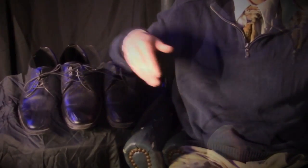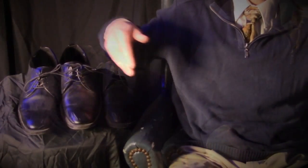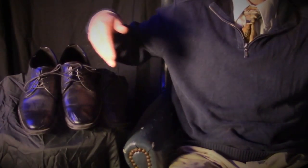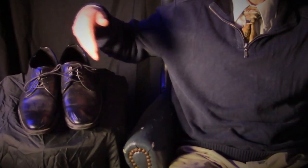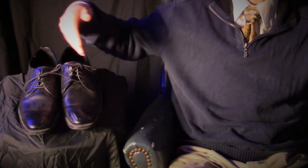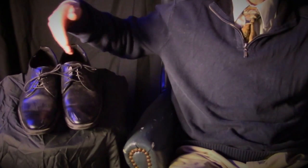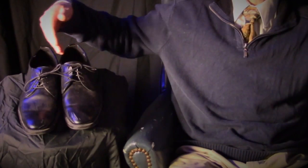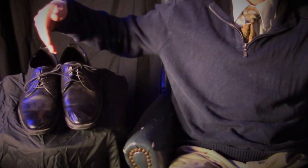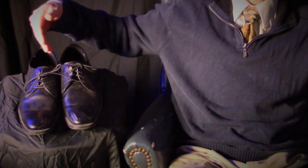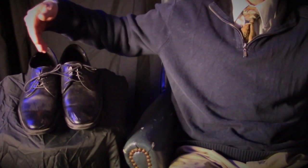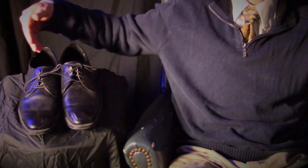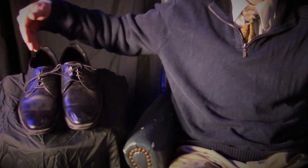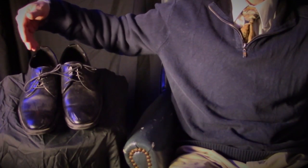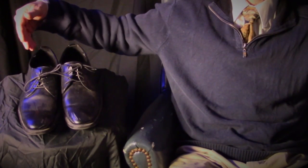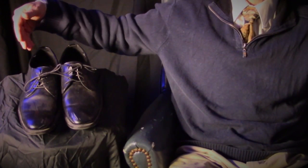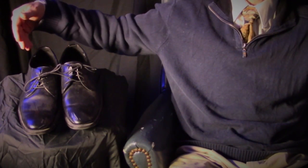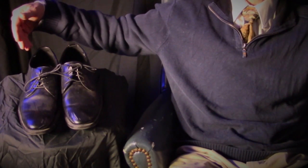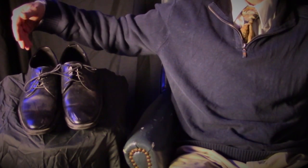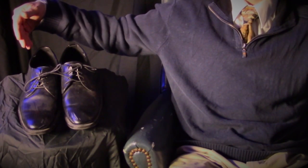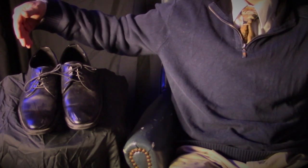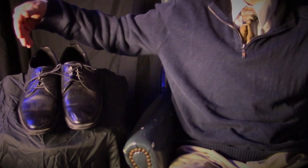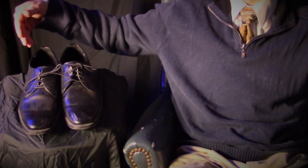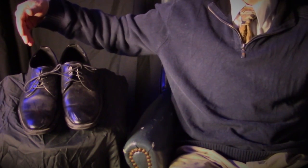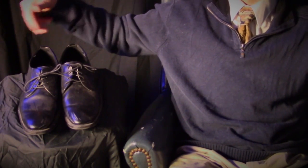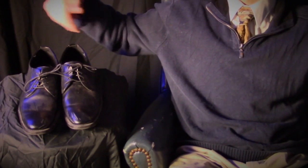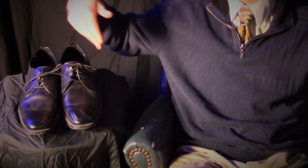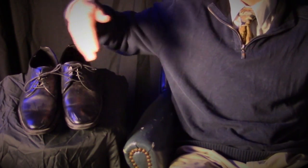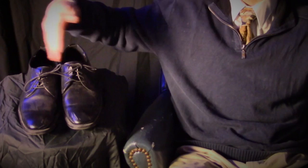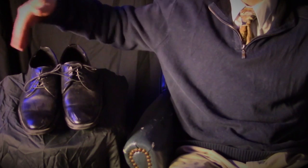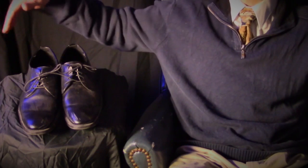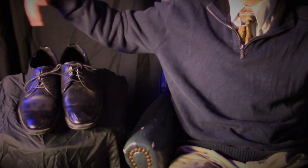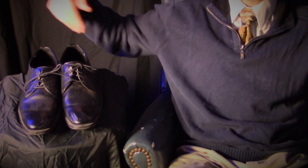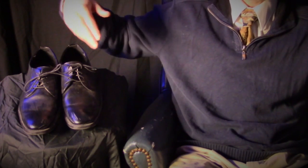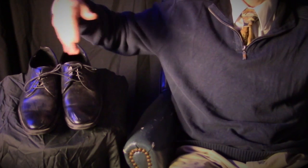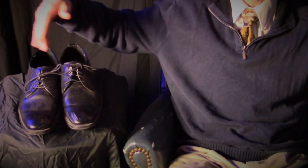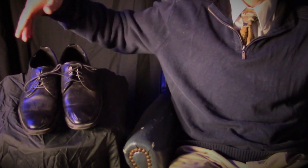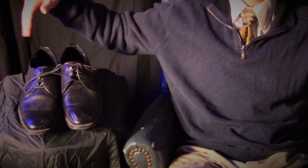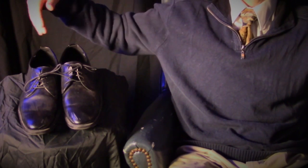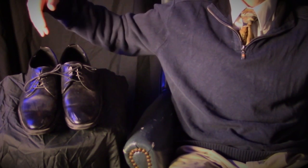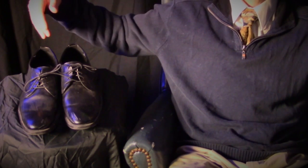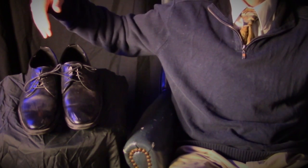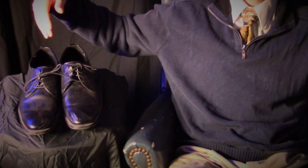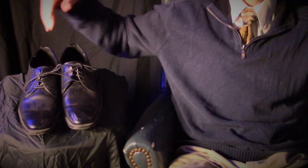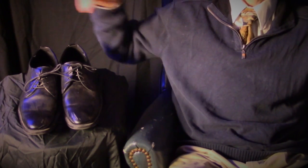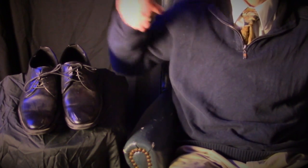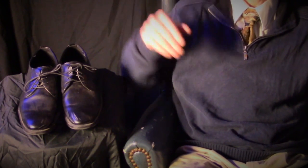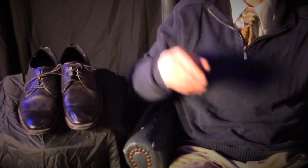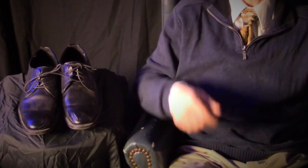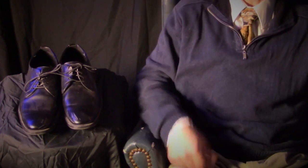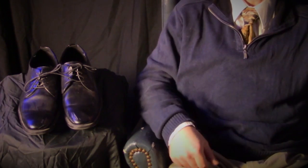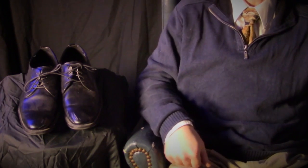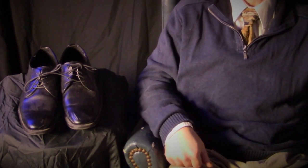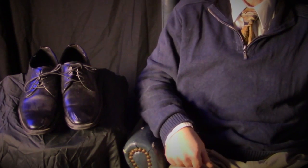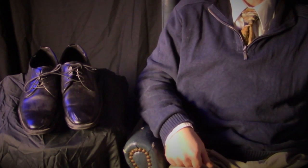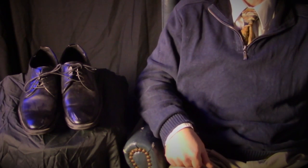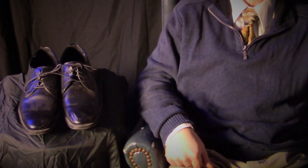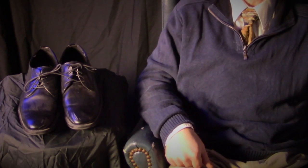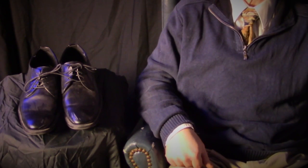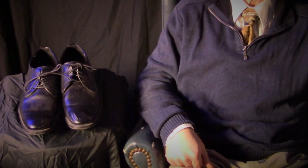These are some big shoes, right? A lot of room in them. And only one person could fit